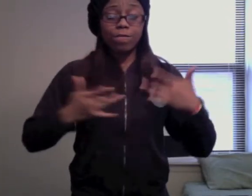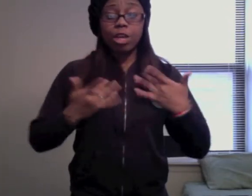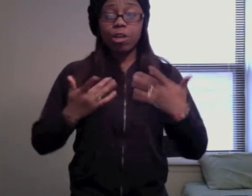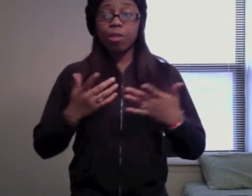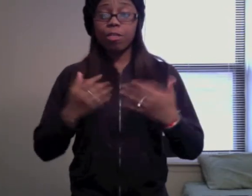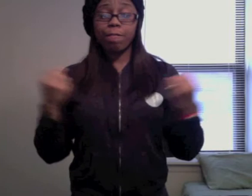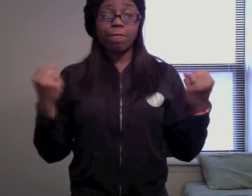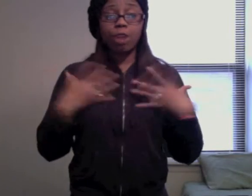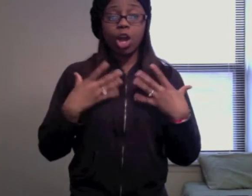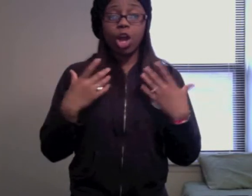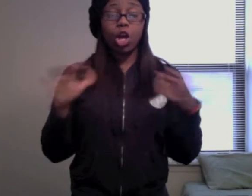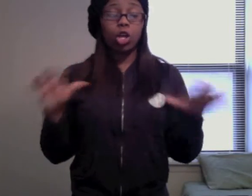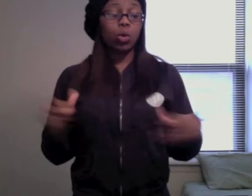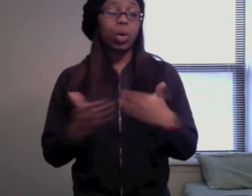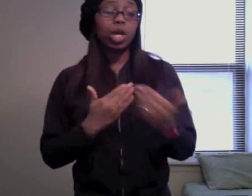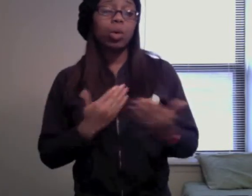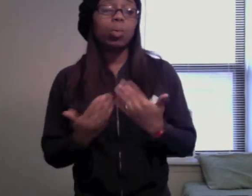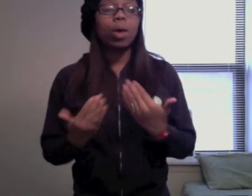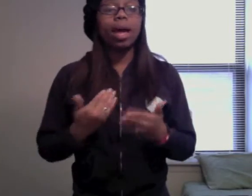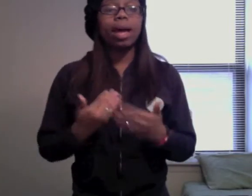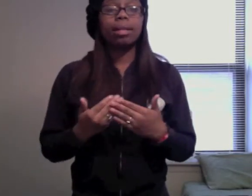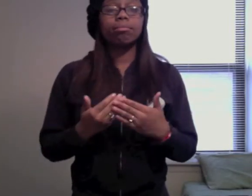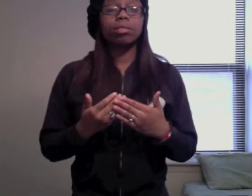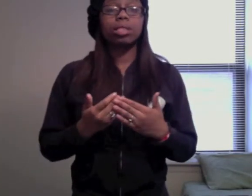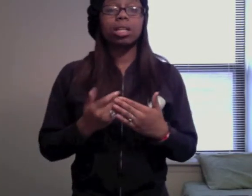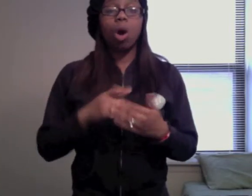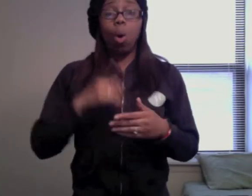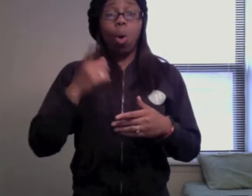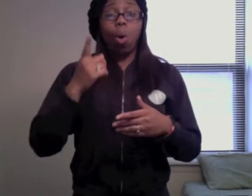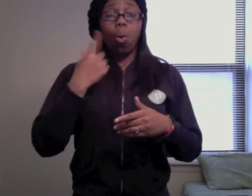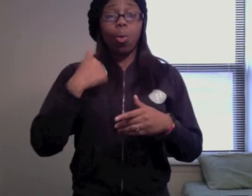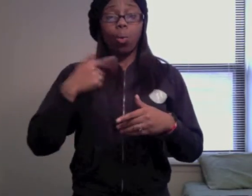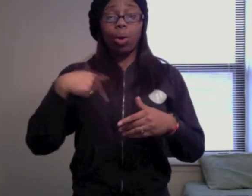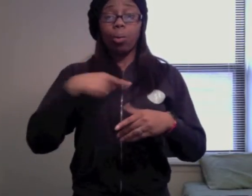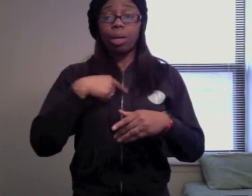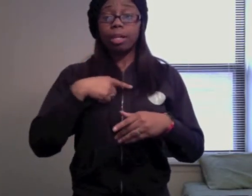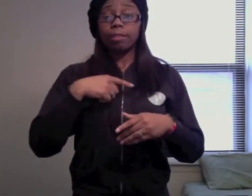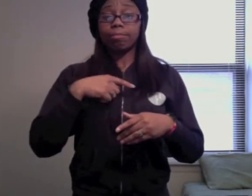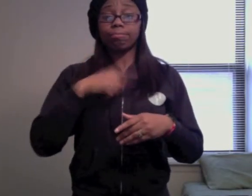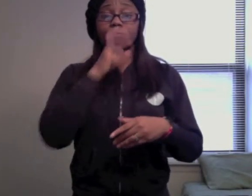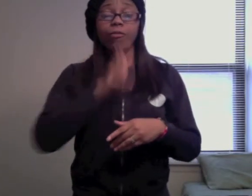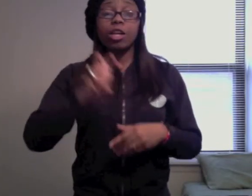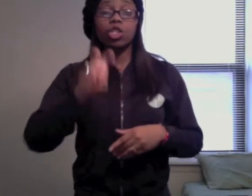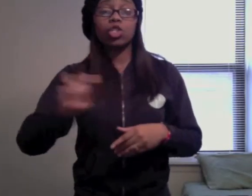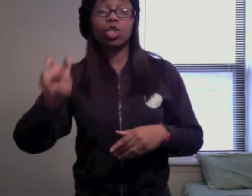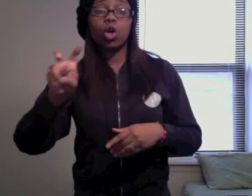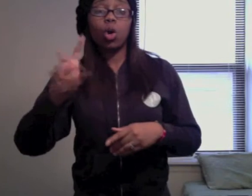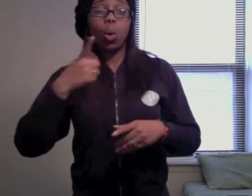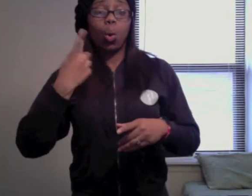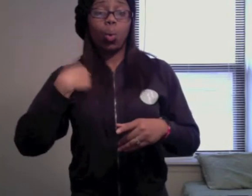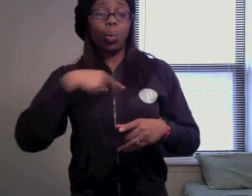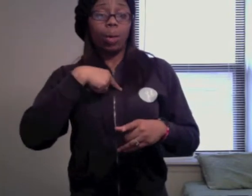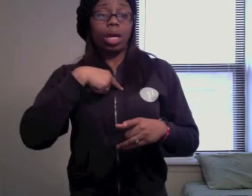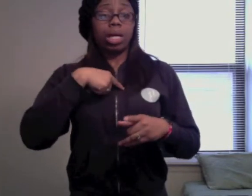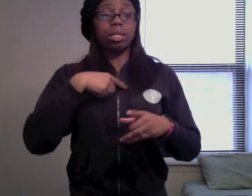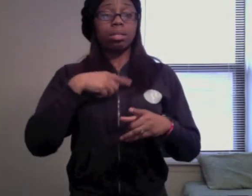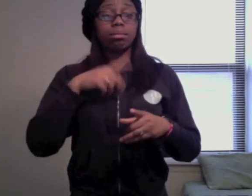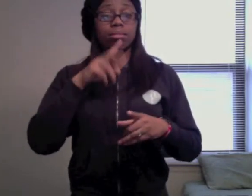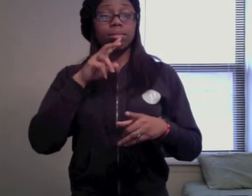Each time we venture beyond the confines of our comfort zone, we discover new ways of being. We discover inner strength